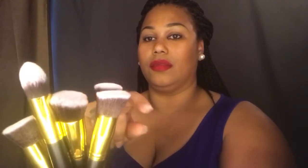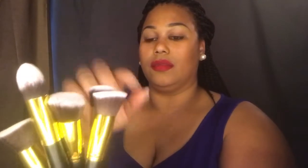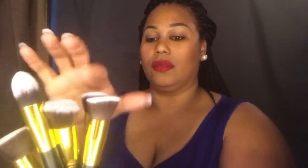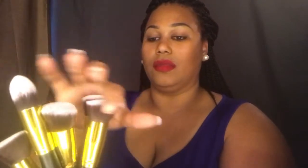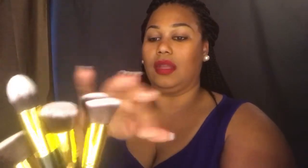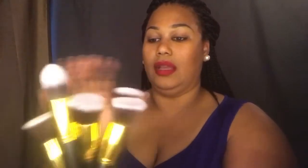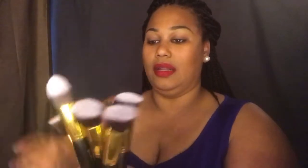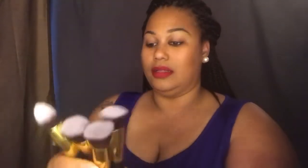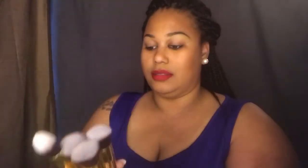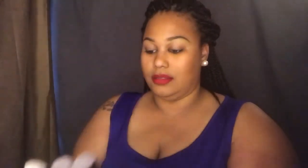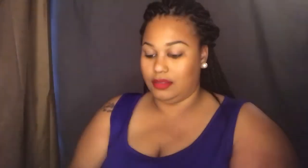And it's,